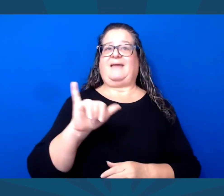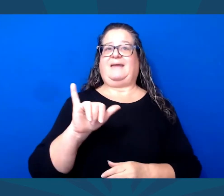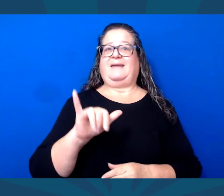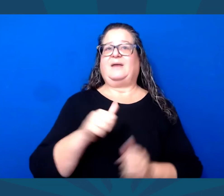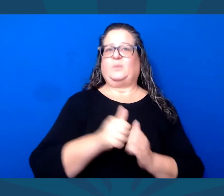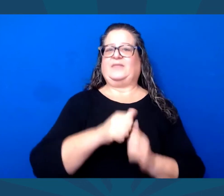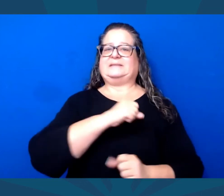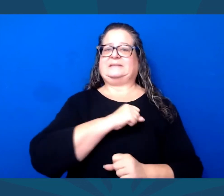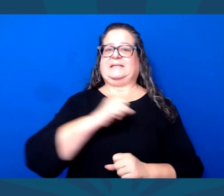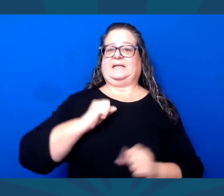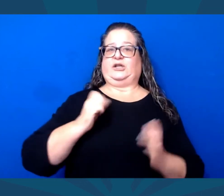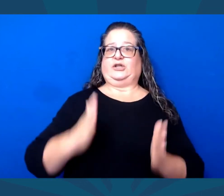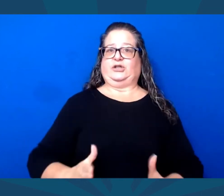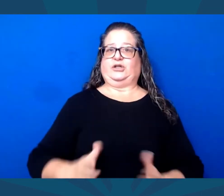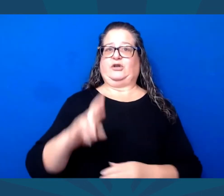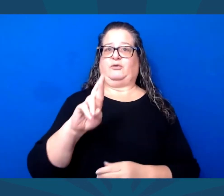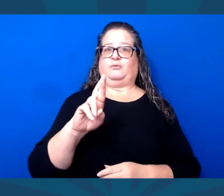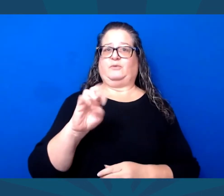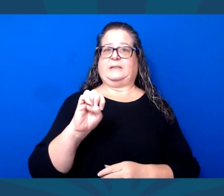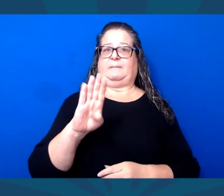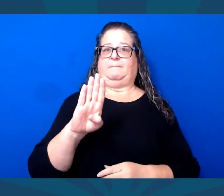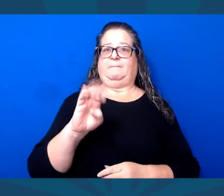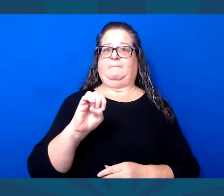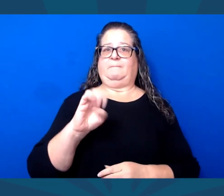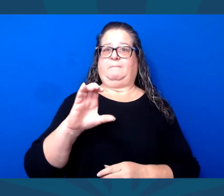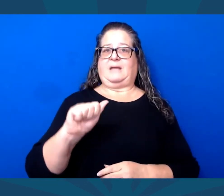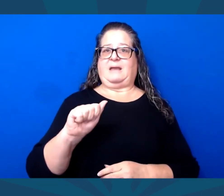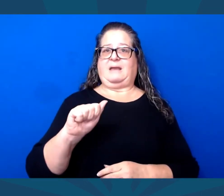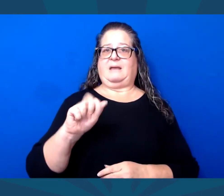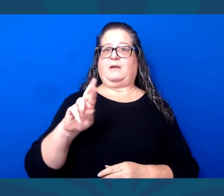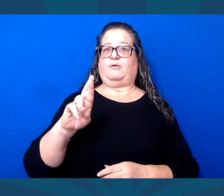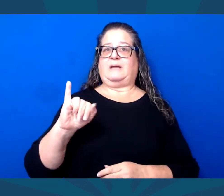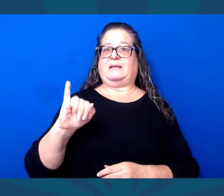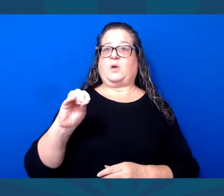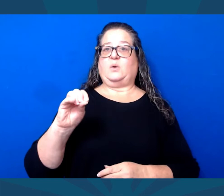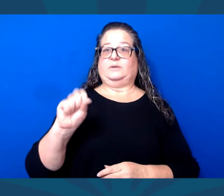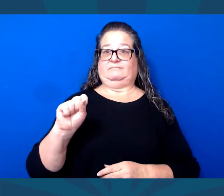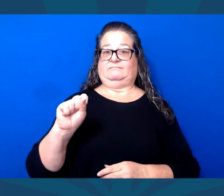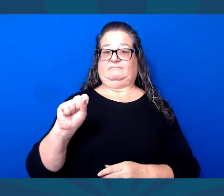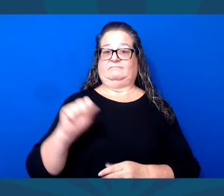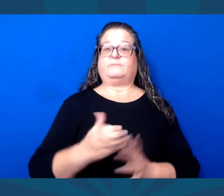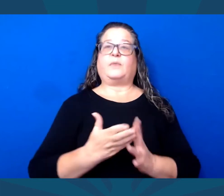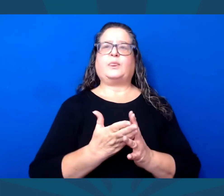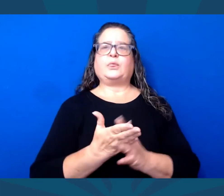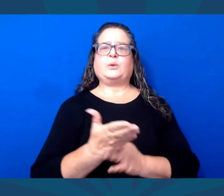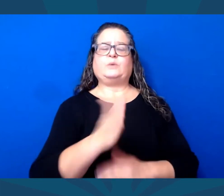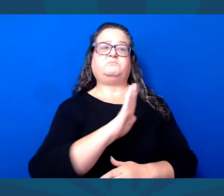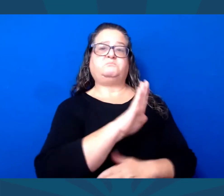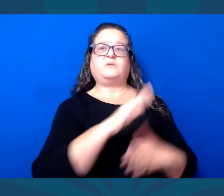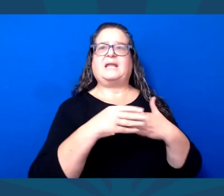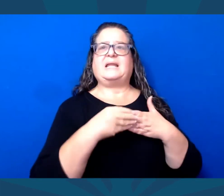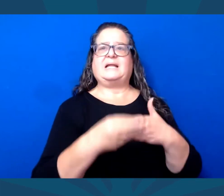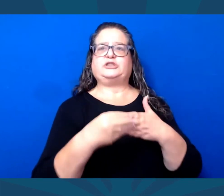Michael established mentors for 5th grade students with state leaders such as Senator Rebecca Rios. Developing